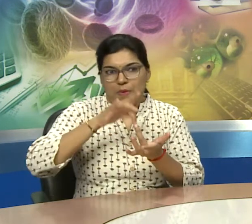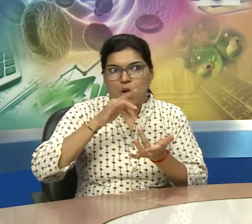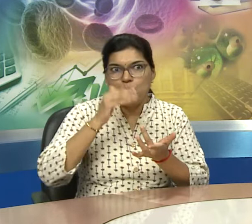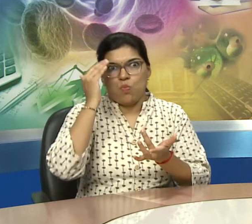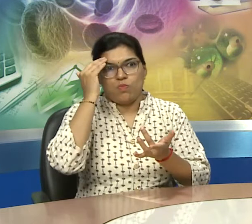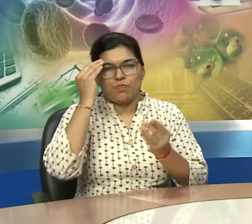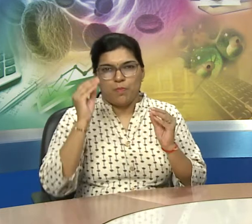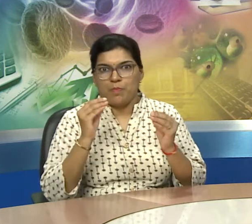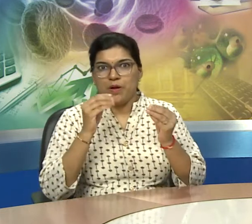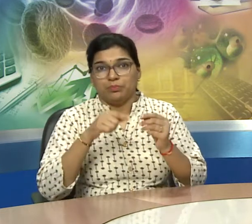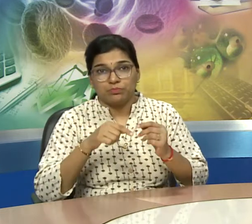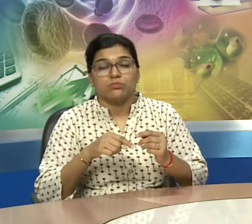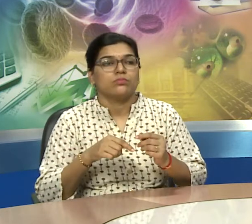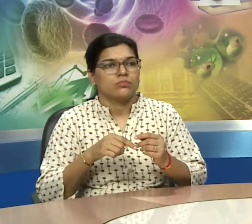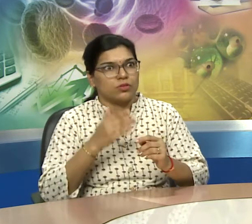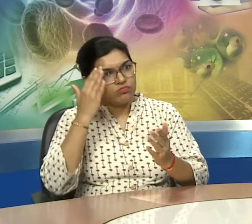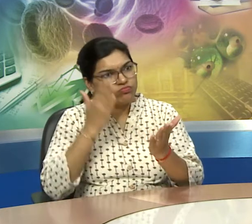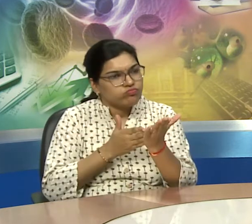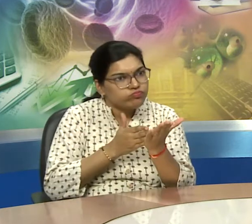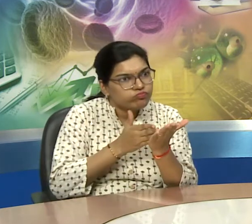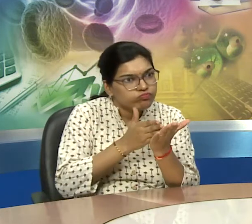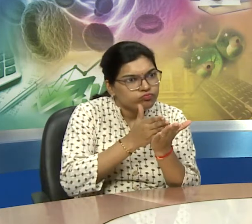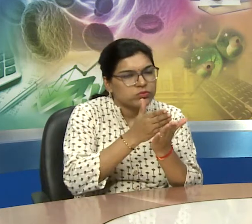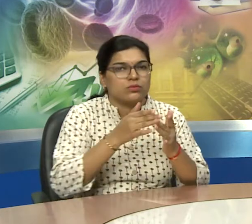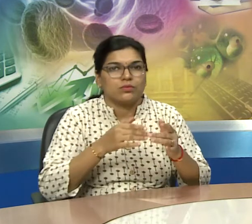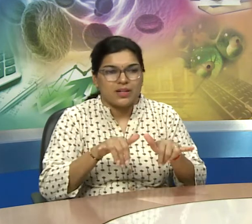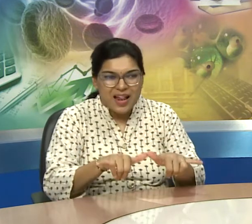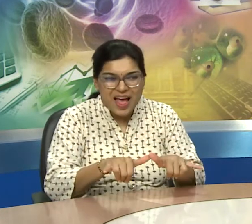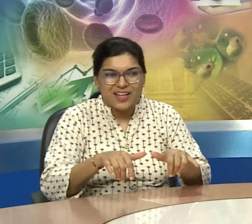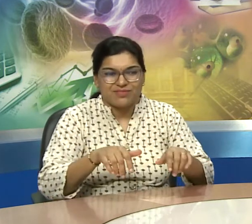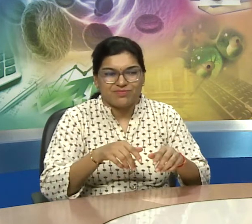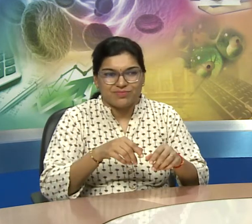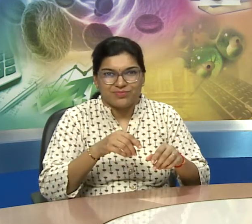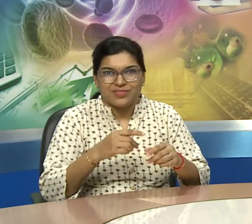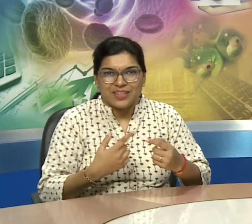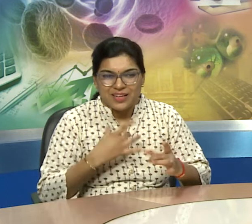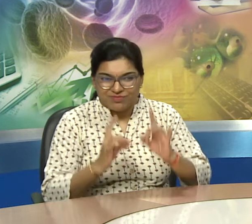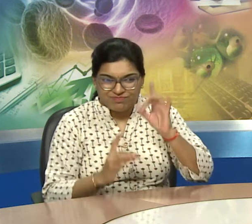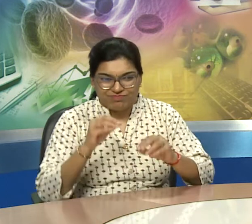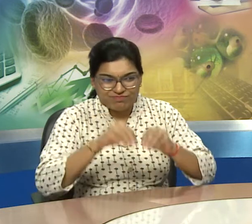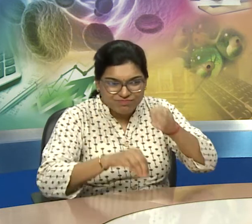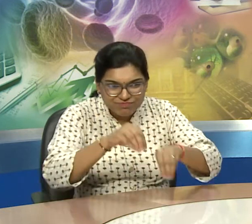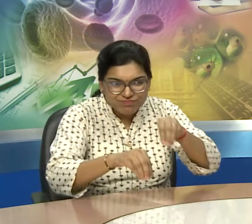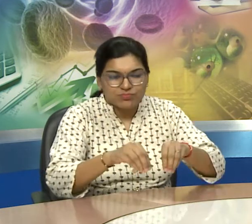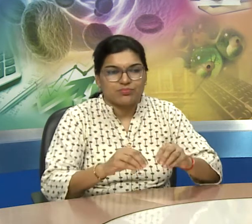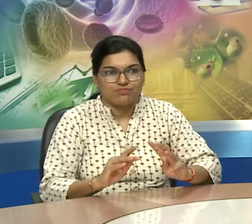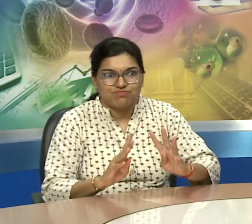Those who were not directly involved in farming, they became craftsmen.